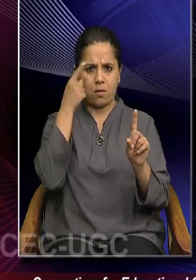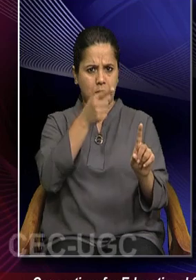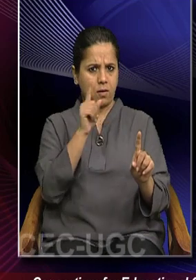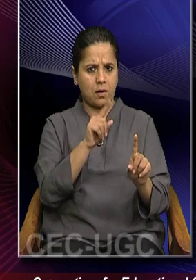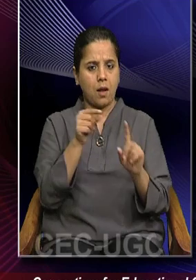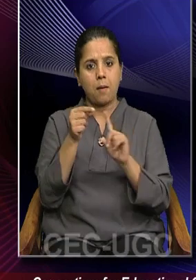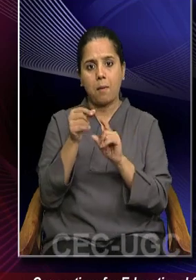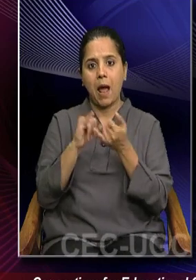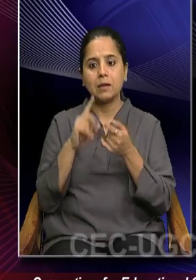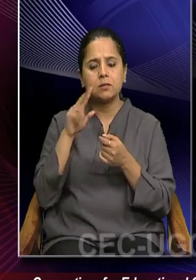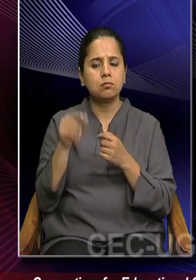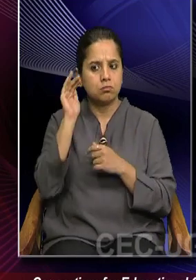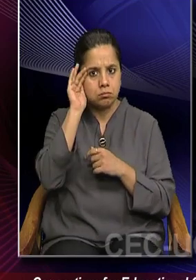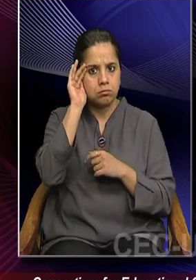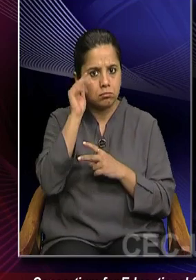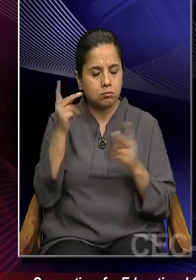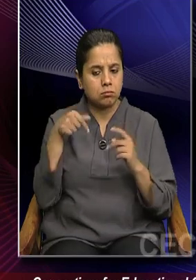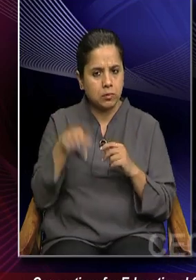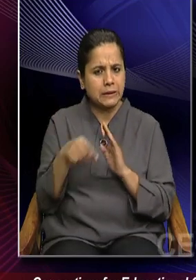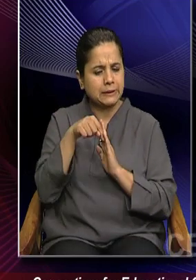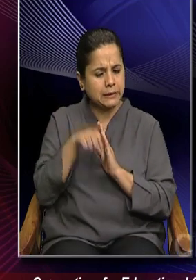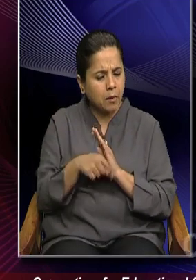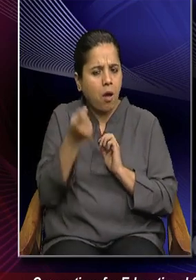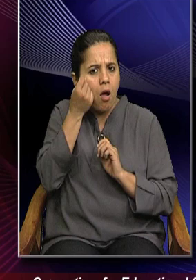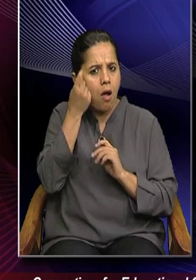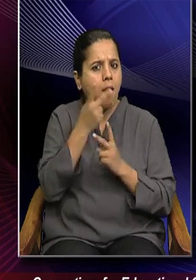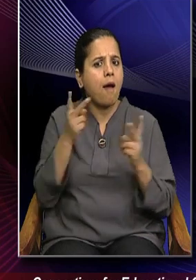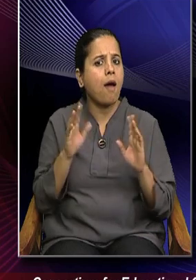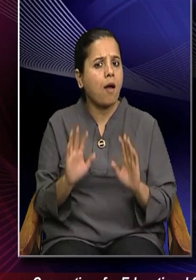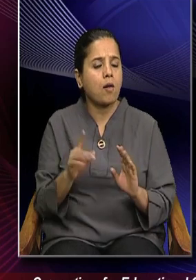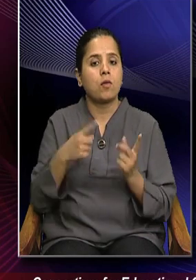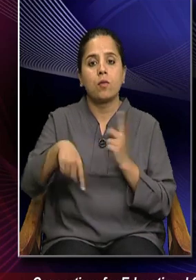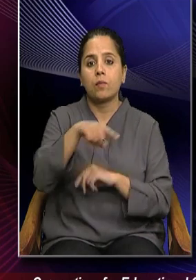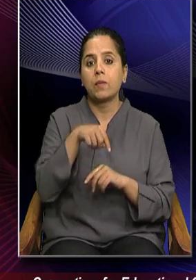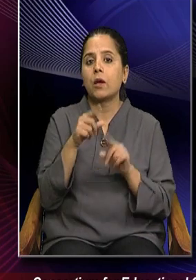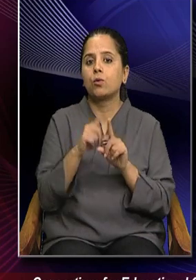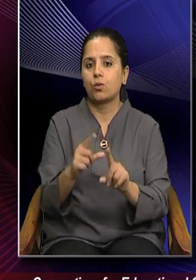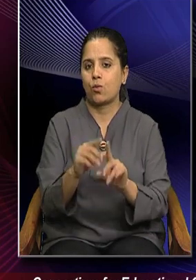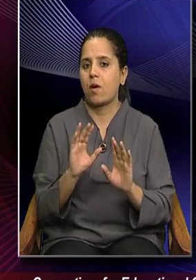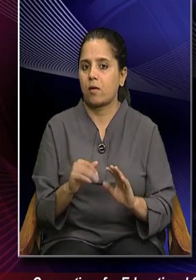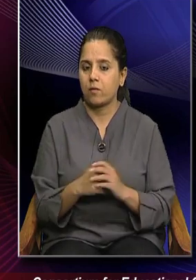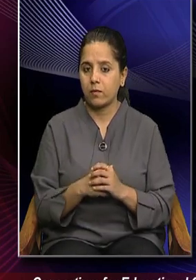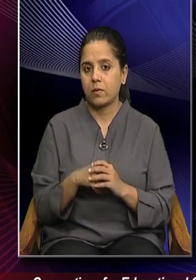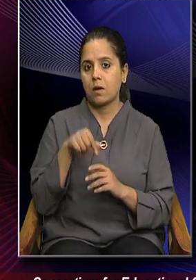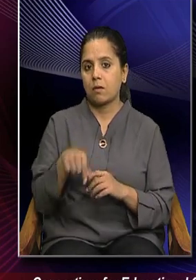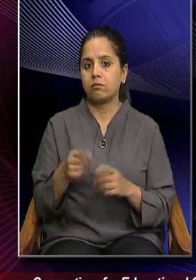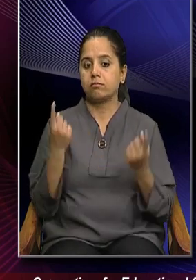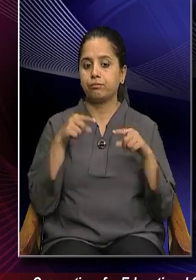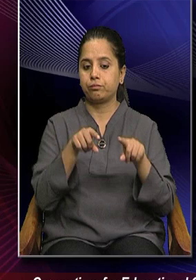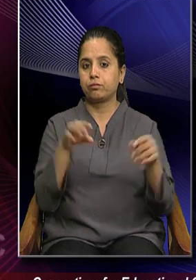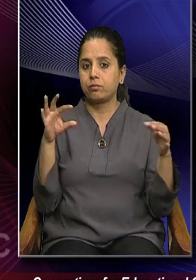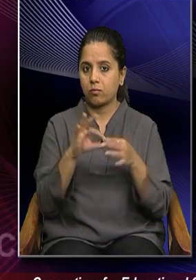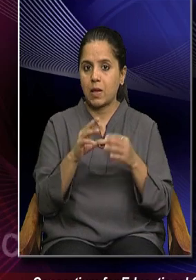passive listening and promotes a deeper understanding by doing. Aligning with